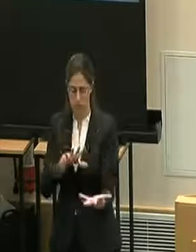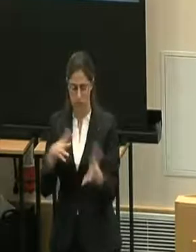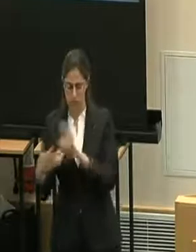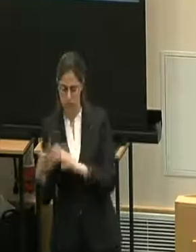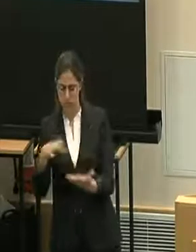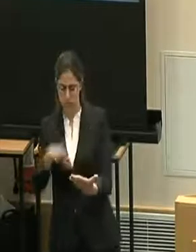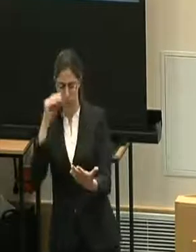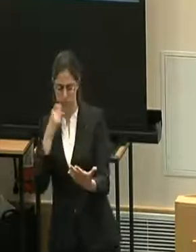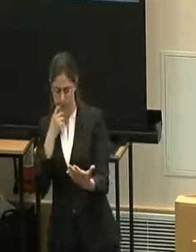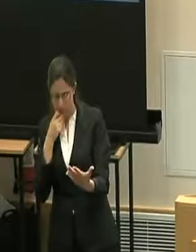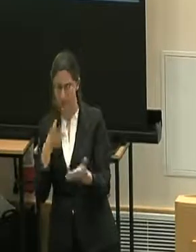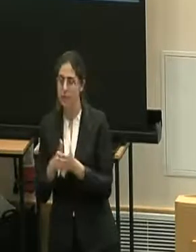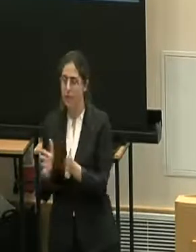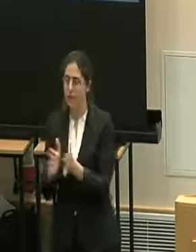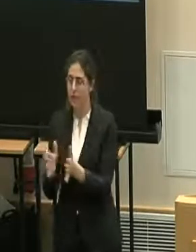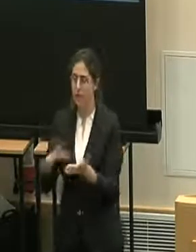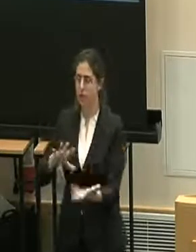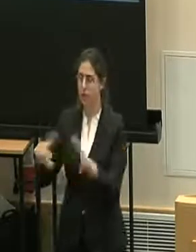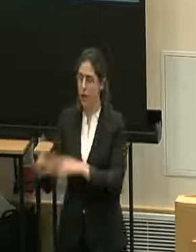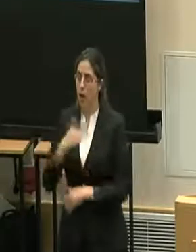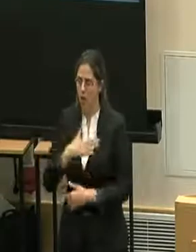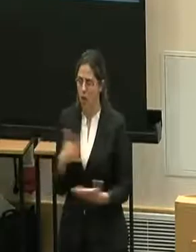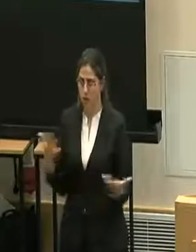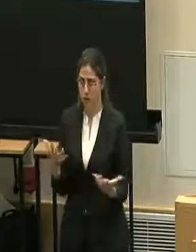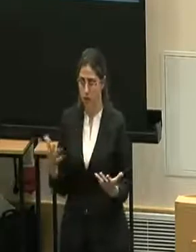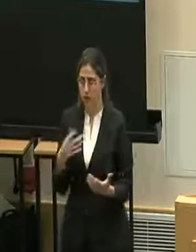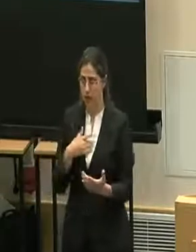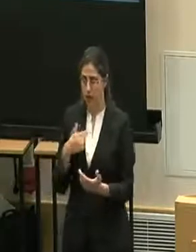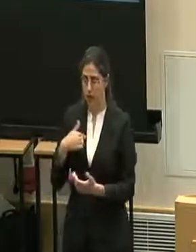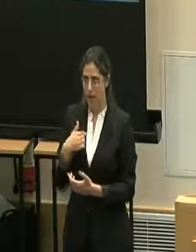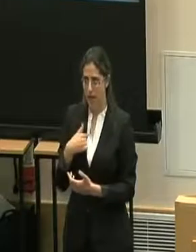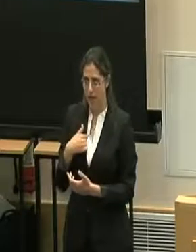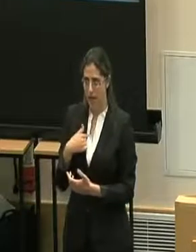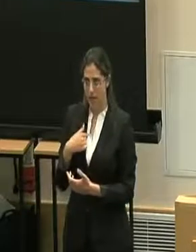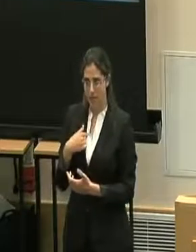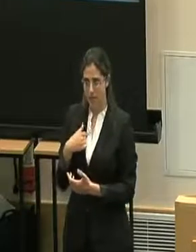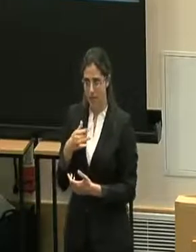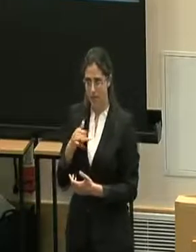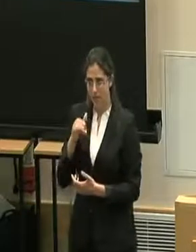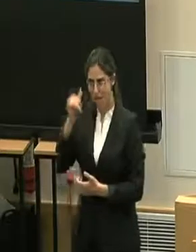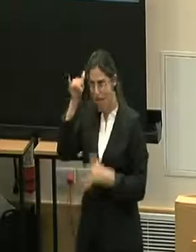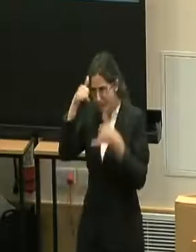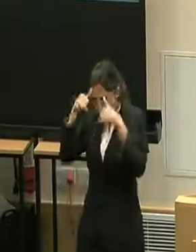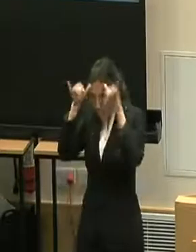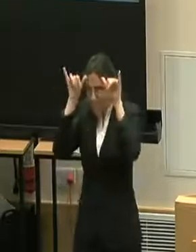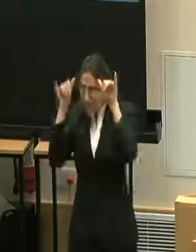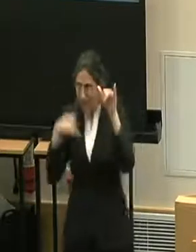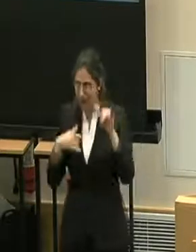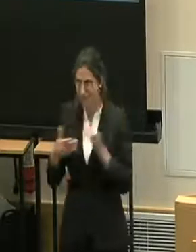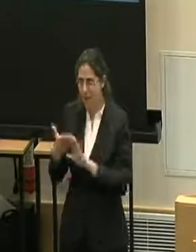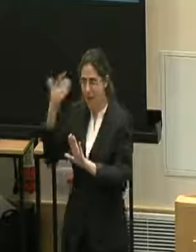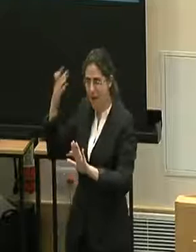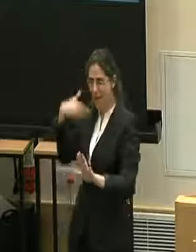convention. But what I want to do, because I'm pernicious and evil, and I have background in